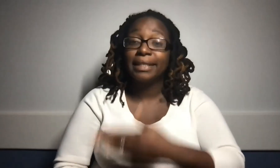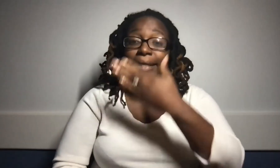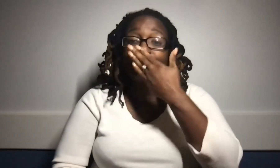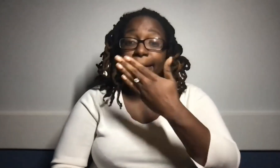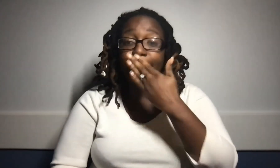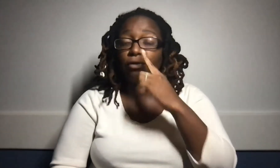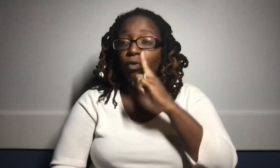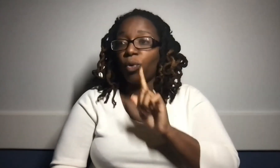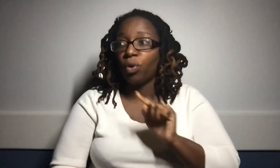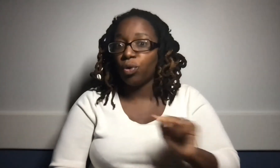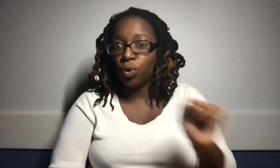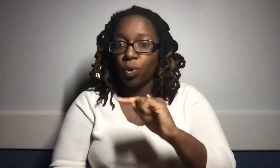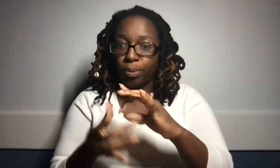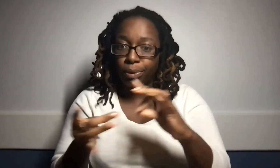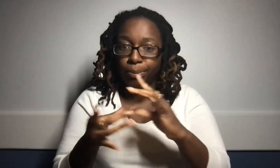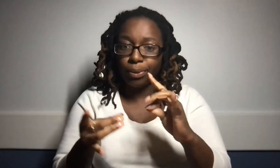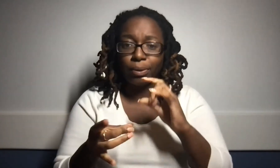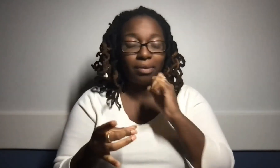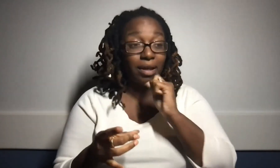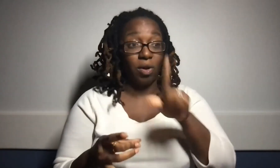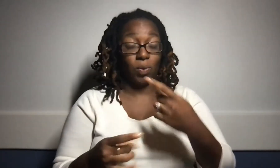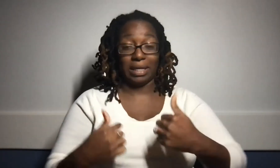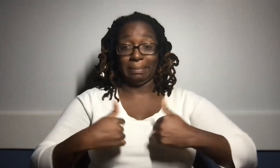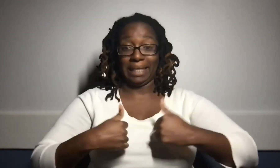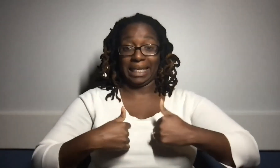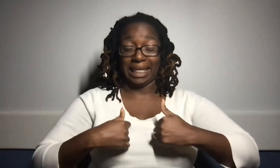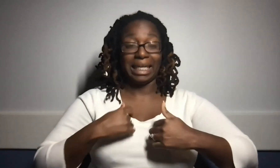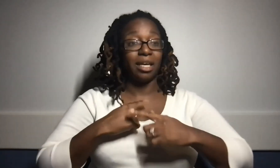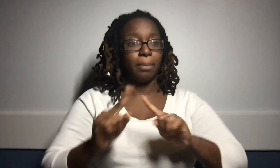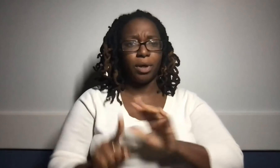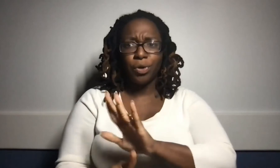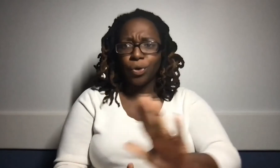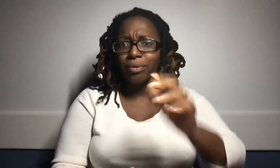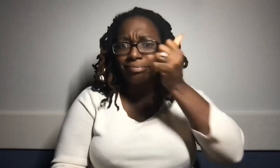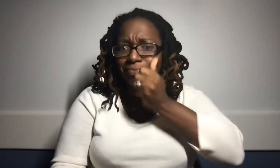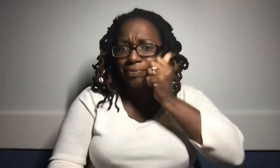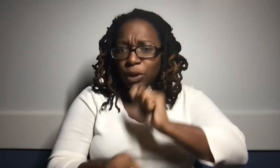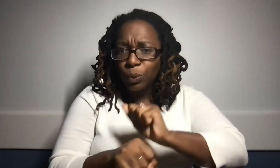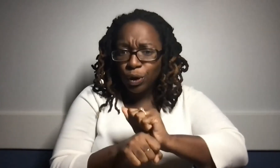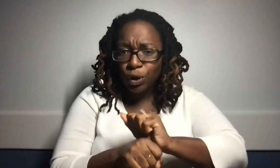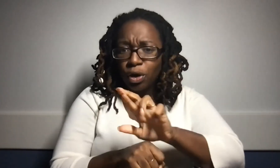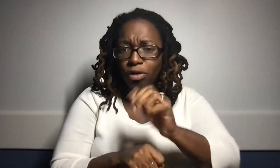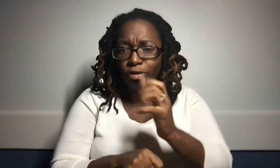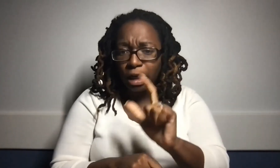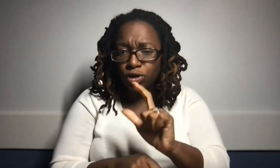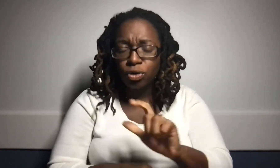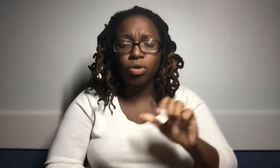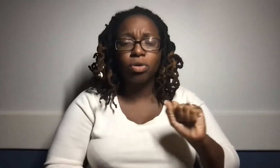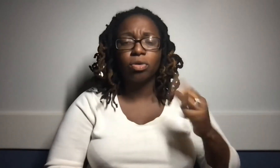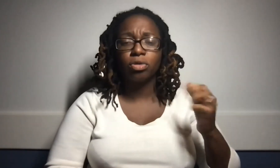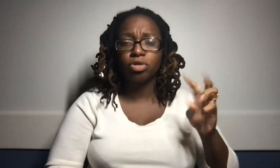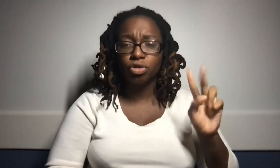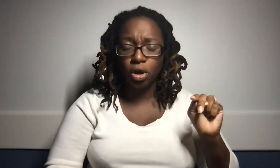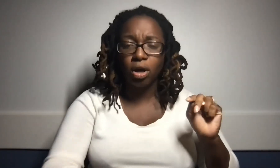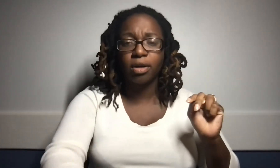job that they have done here today, but also the work that they do every day. Thank you, Rachel. Thank you, Sean, and thank you, Bashar. And I